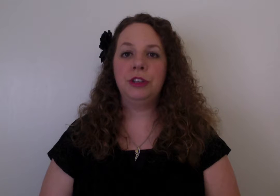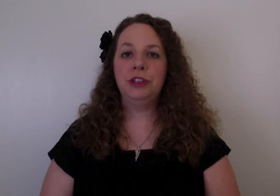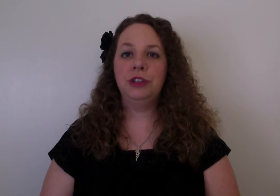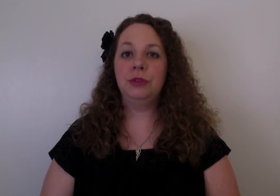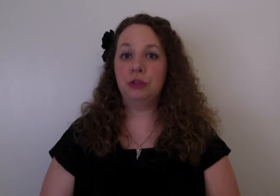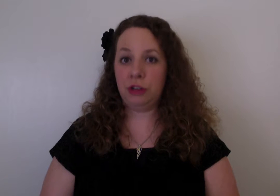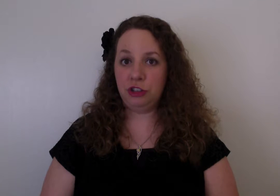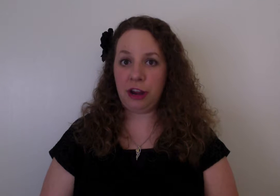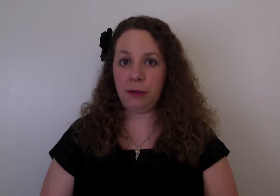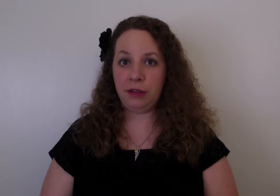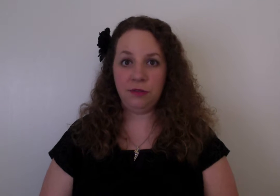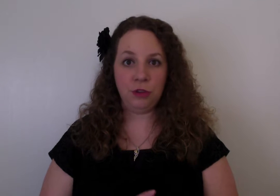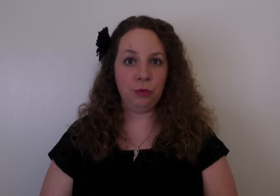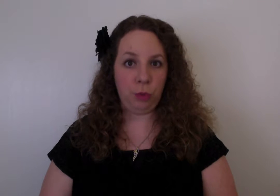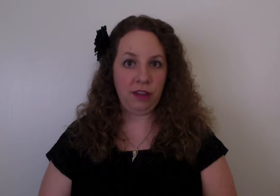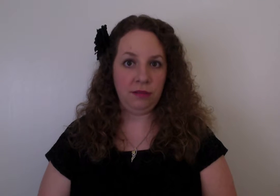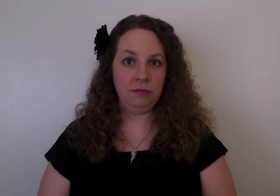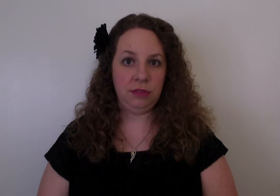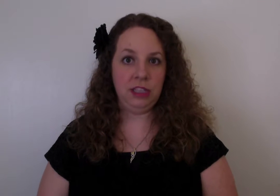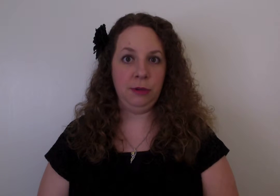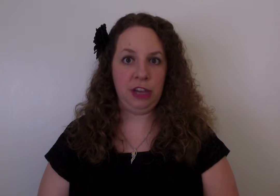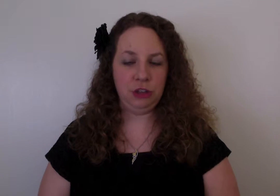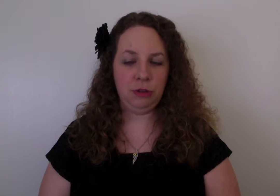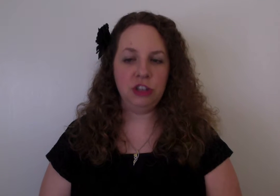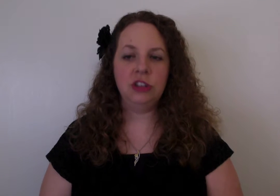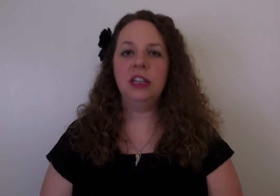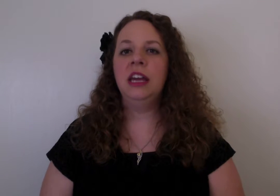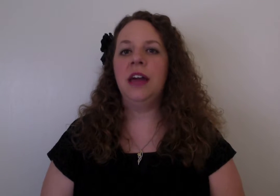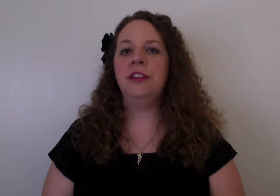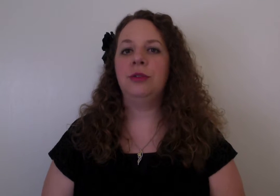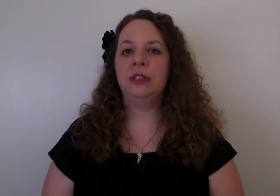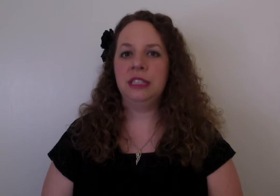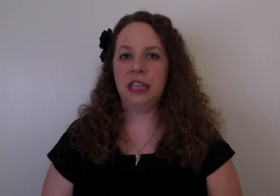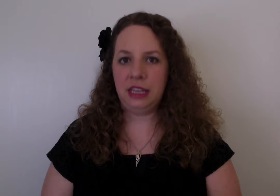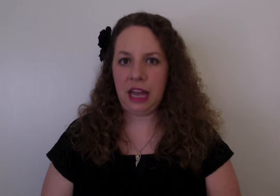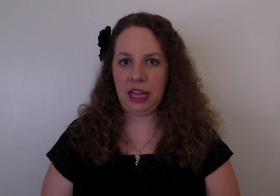going to scrunch your eyebrows for the WH question, and then you're going to sign kind.